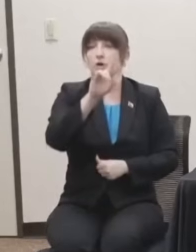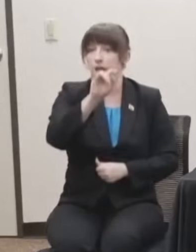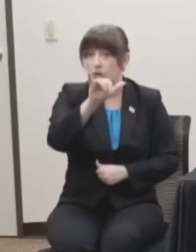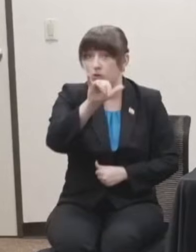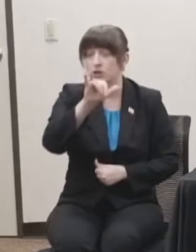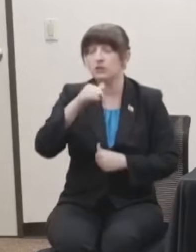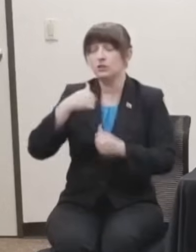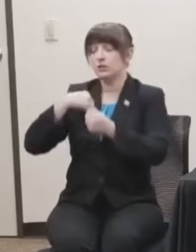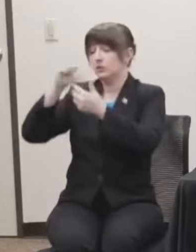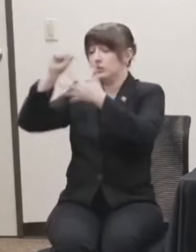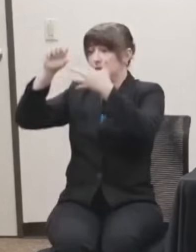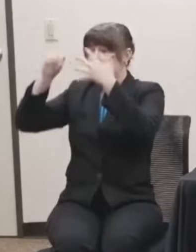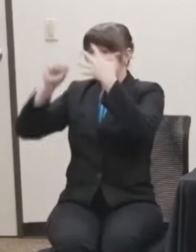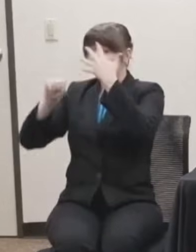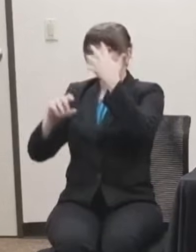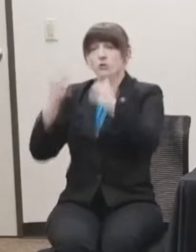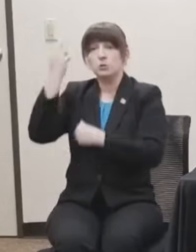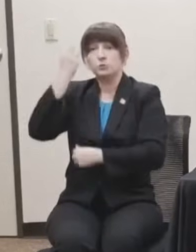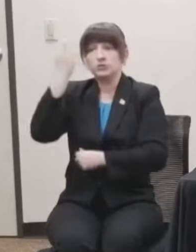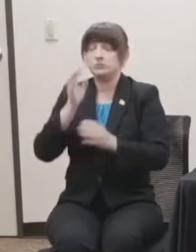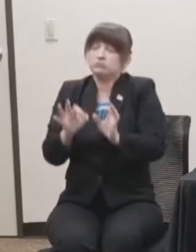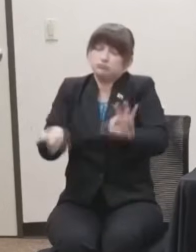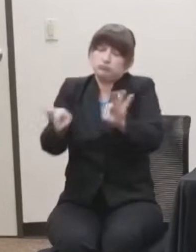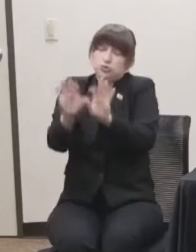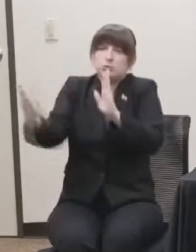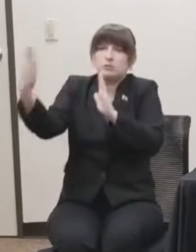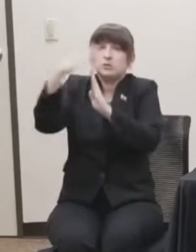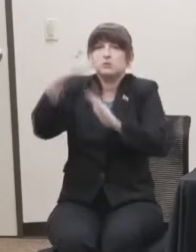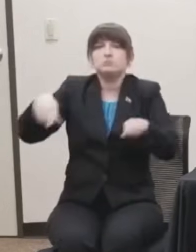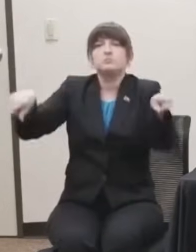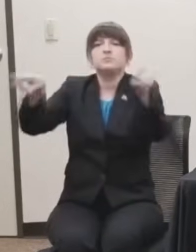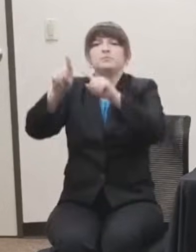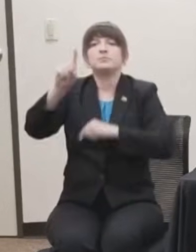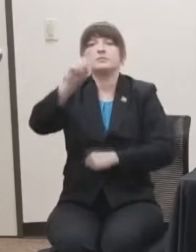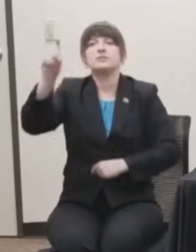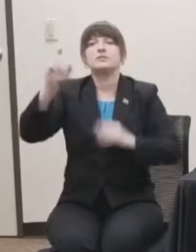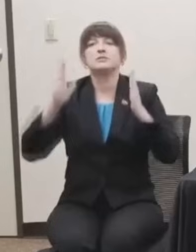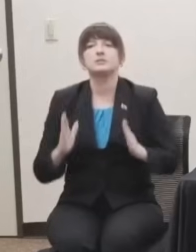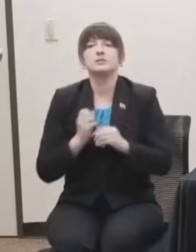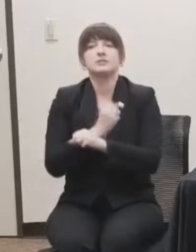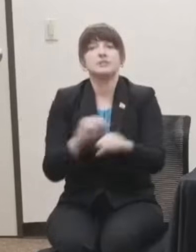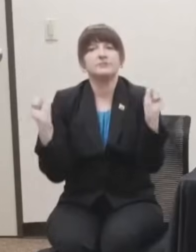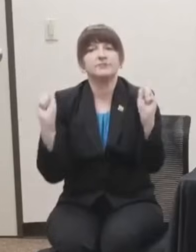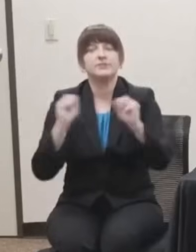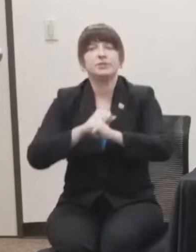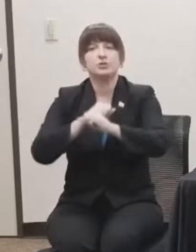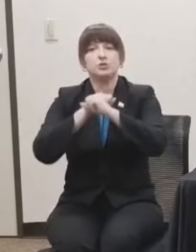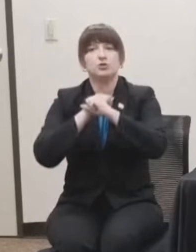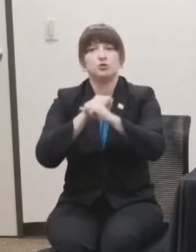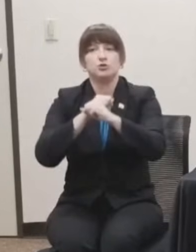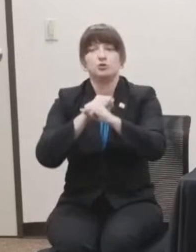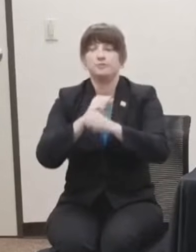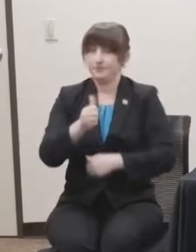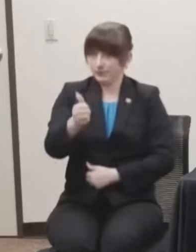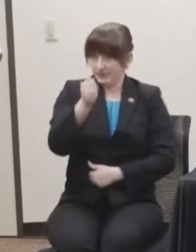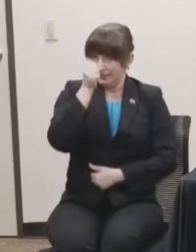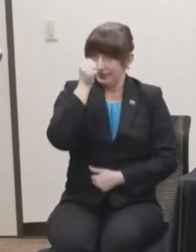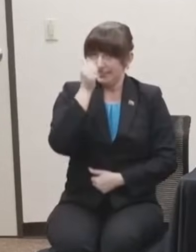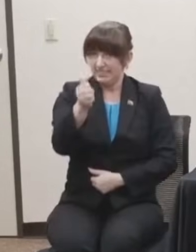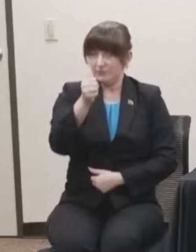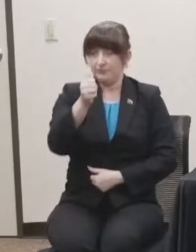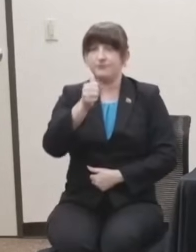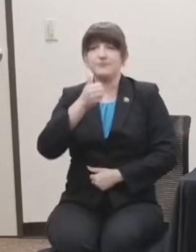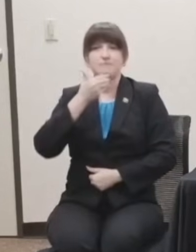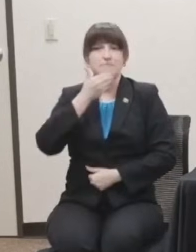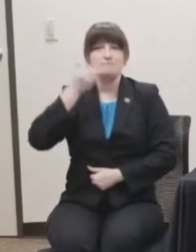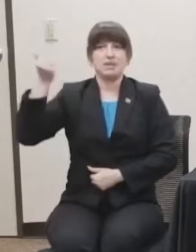We want our fellow Texans to be safe and secure, and you can do more about that yourself than anybody else